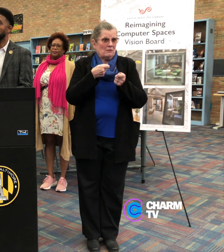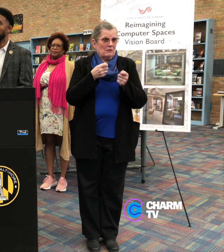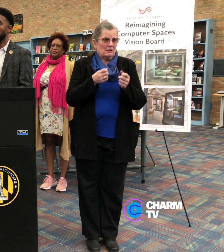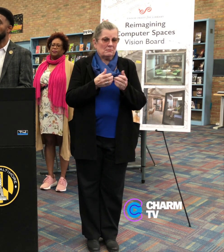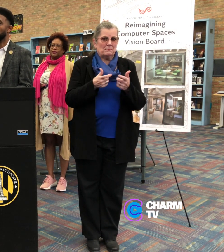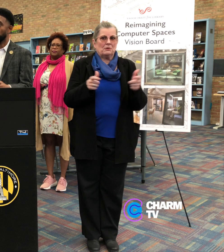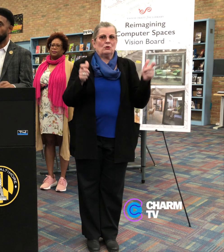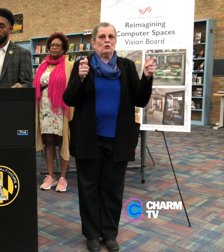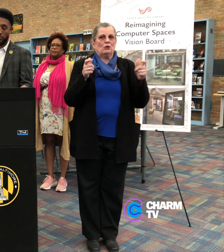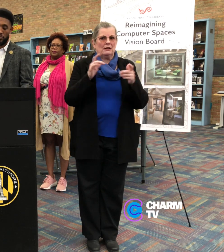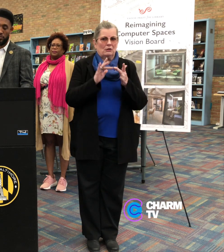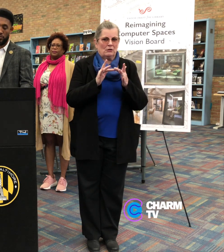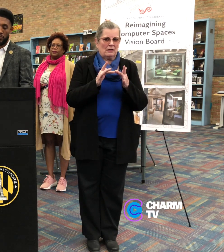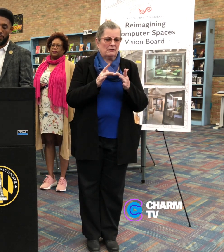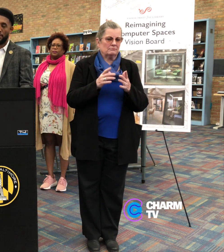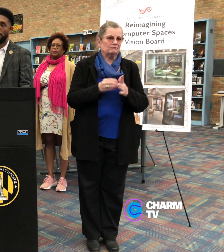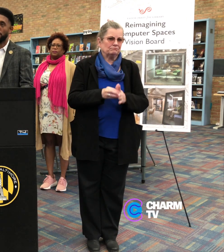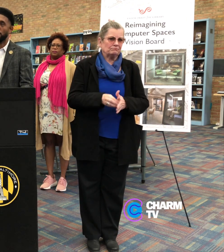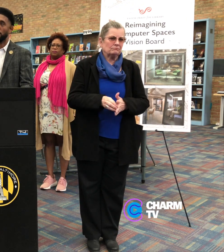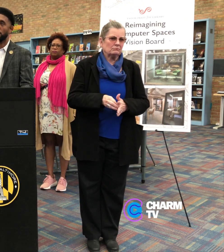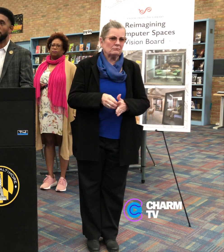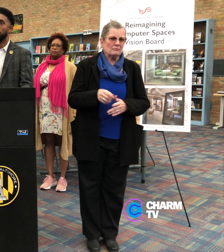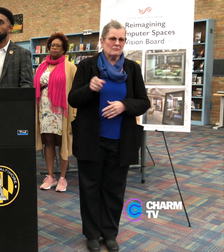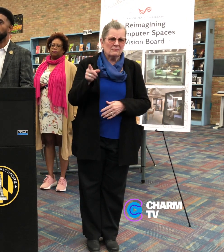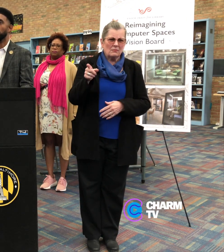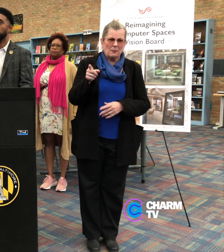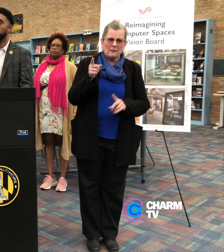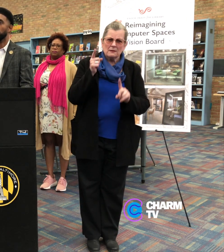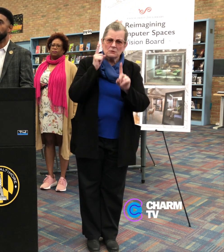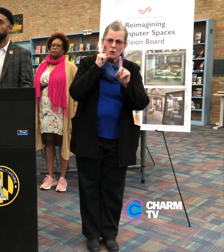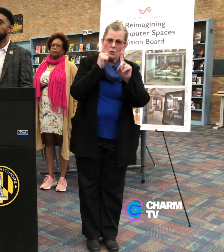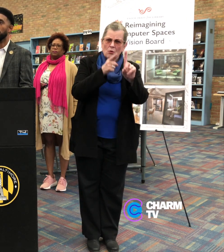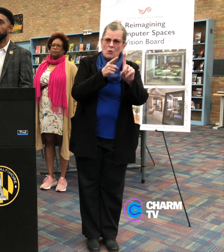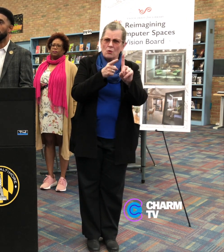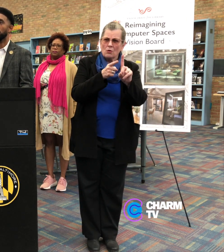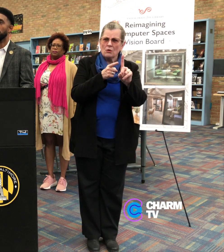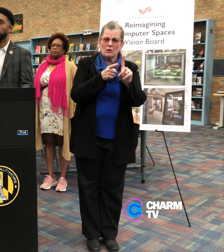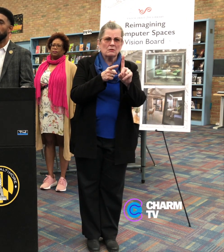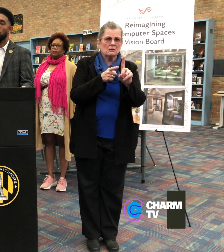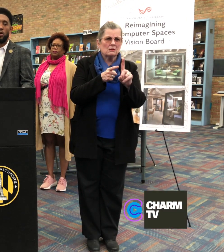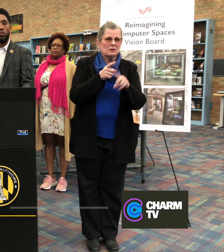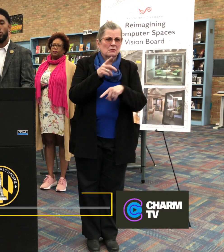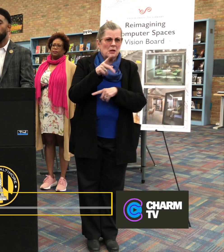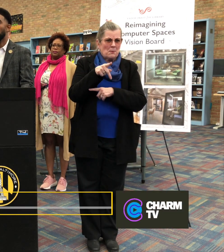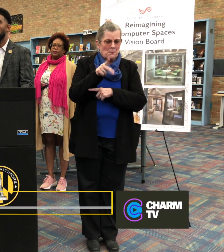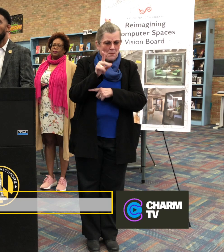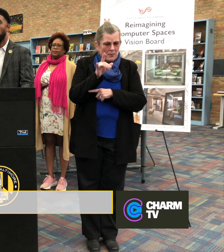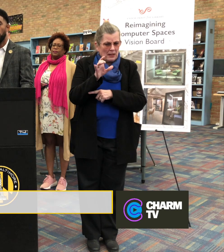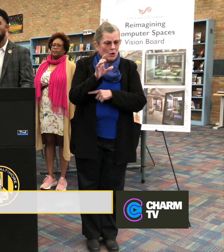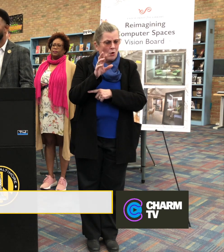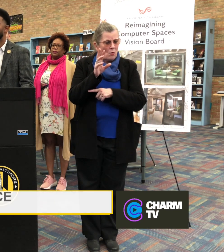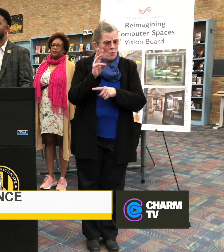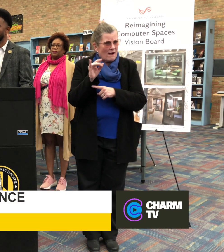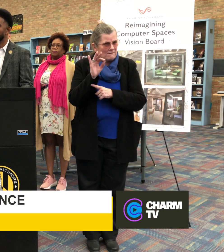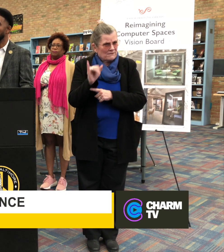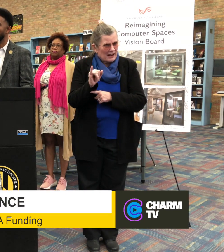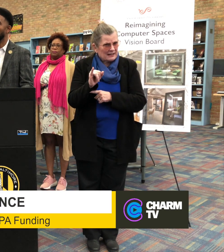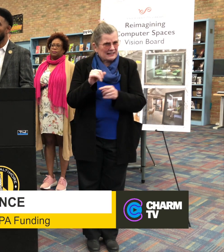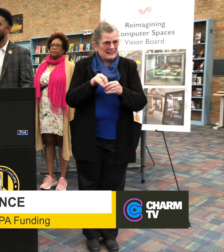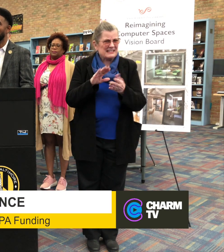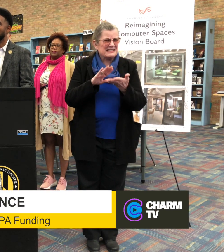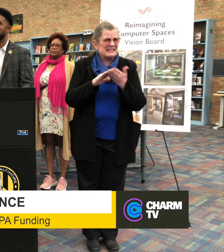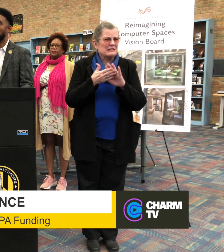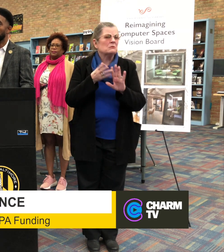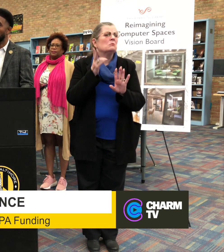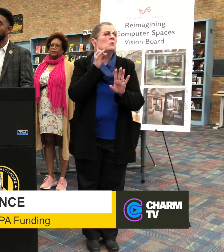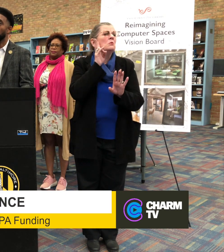that digital divide. Is that a goal, I guess, of providing public Wi-Fi to everyone? Well, we'll see what